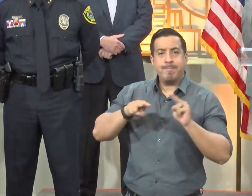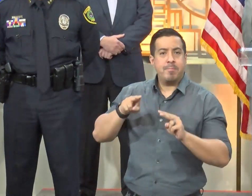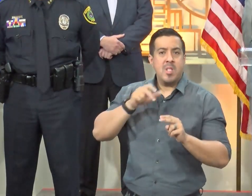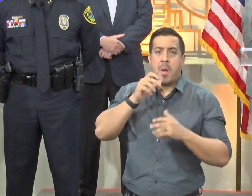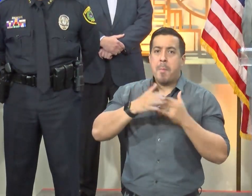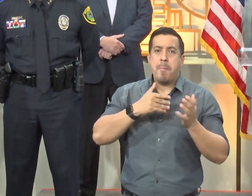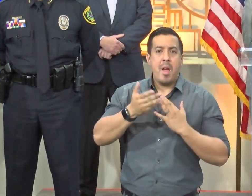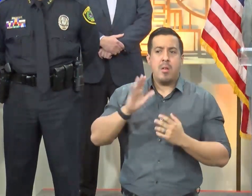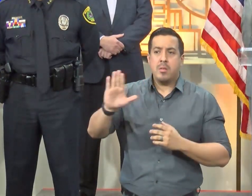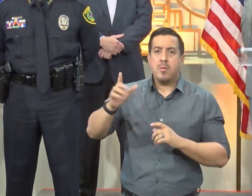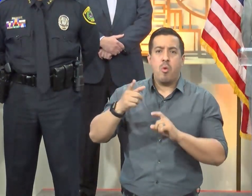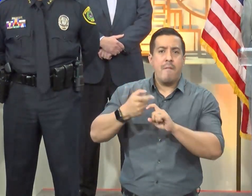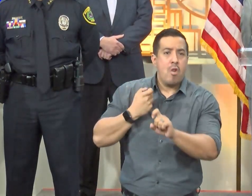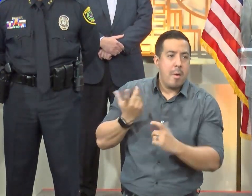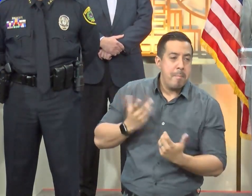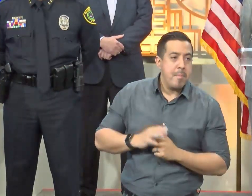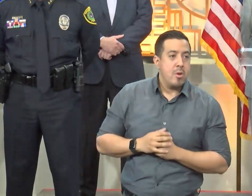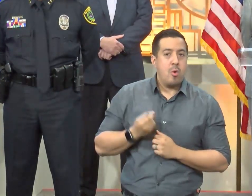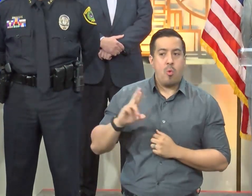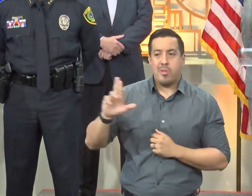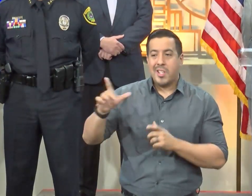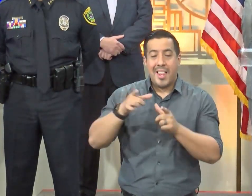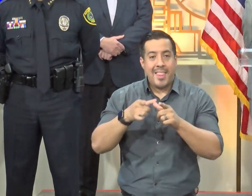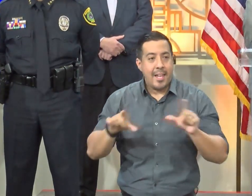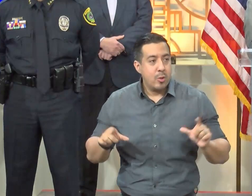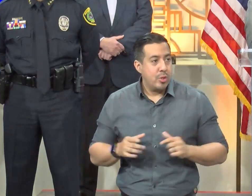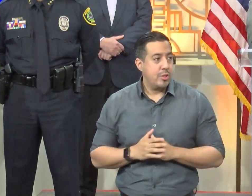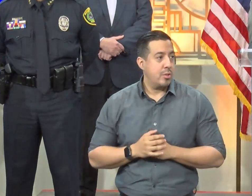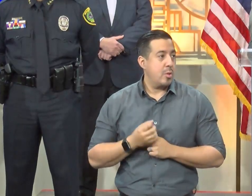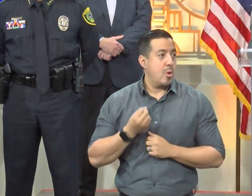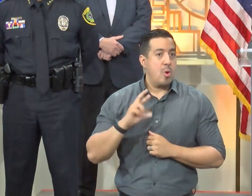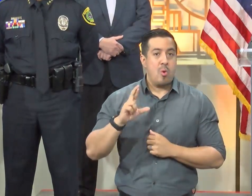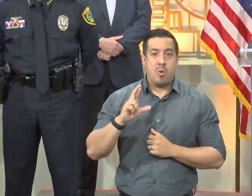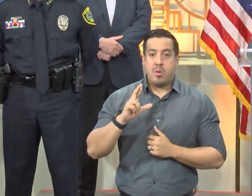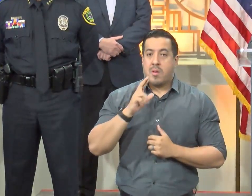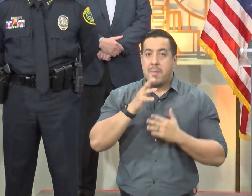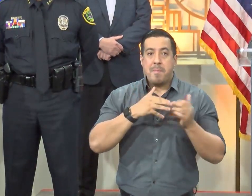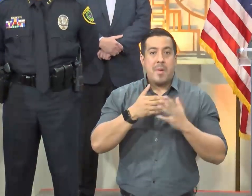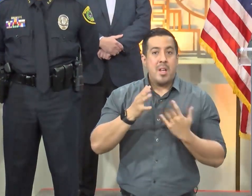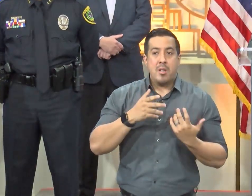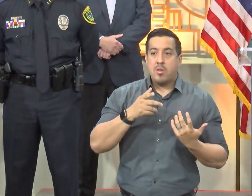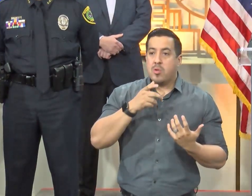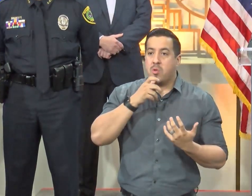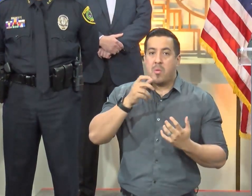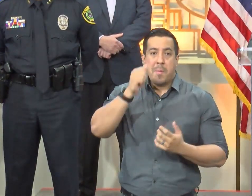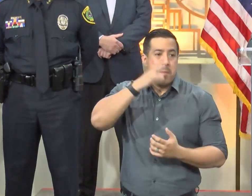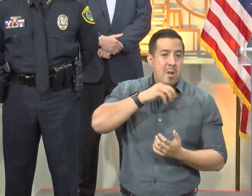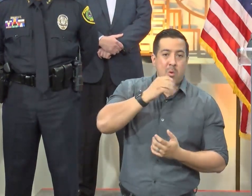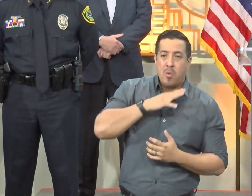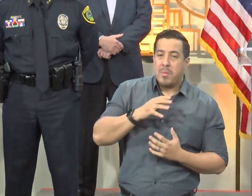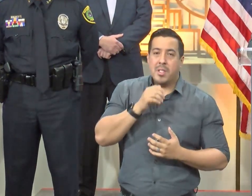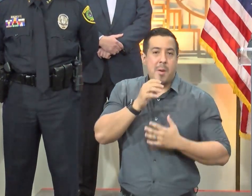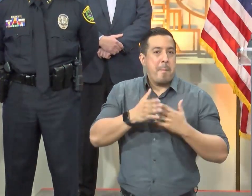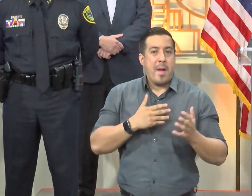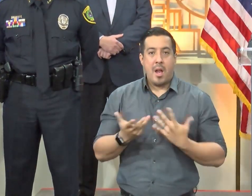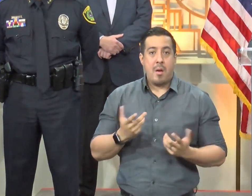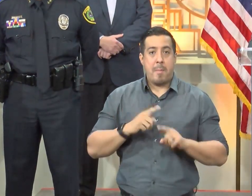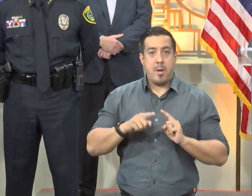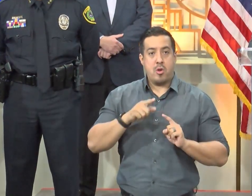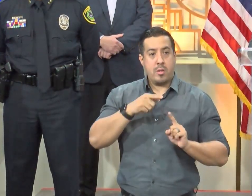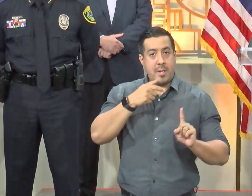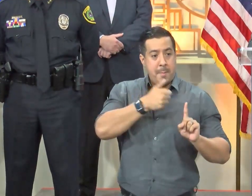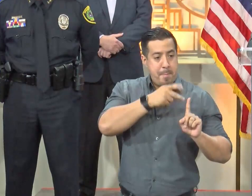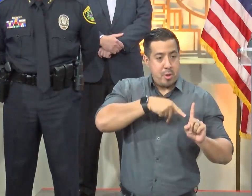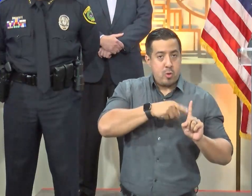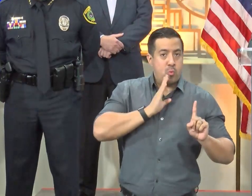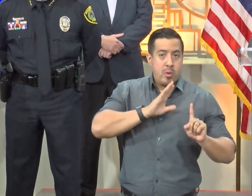they come from, regardless of their language, regardless of their sexual orientation, and who would focus on